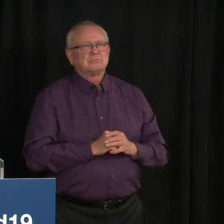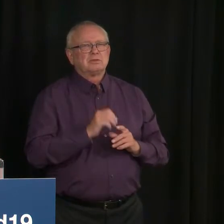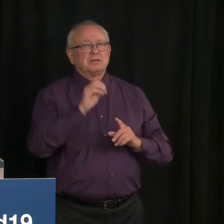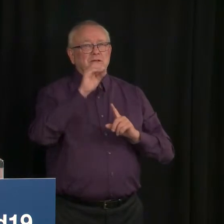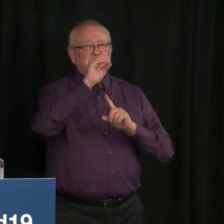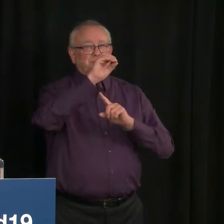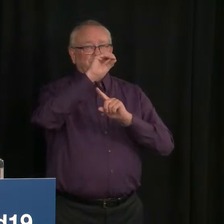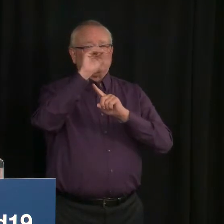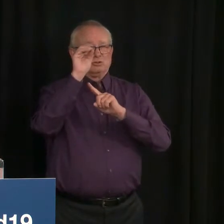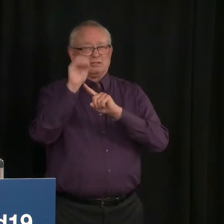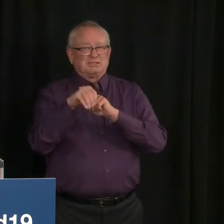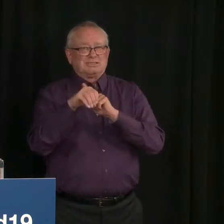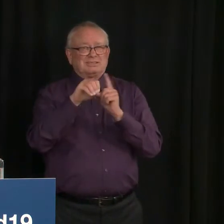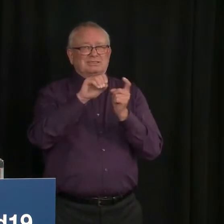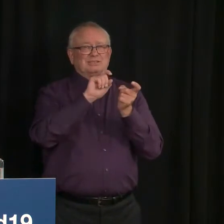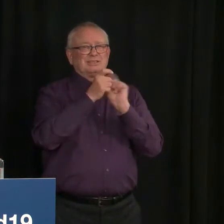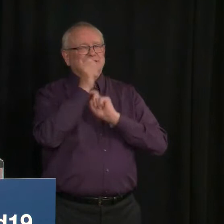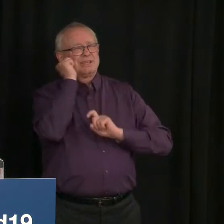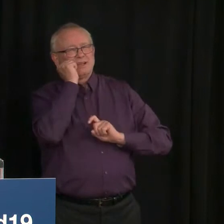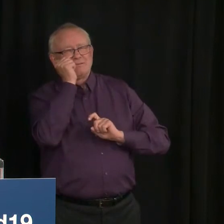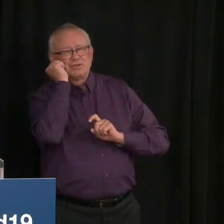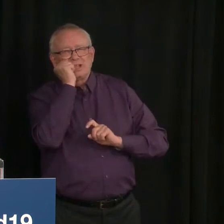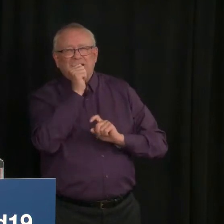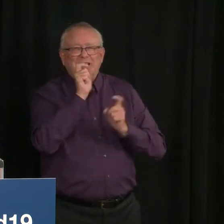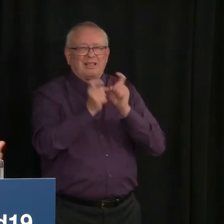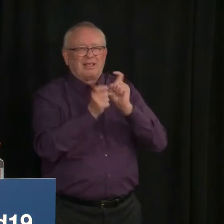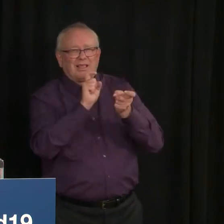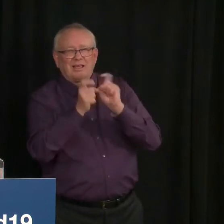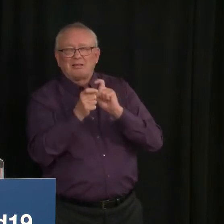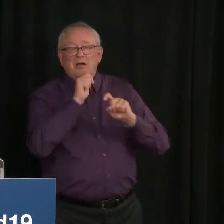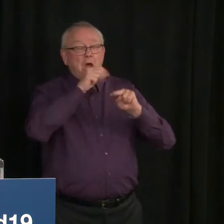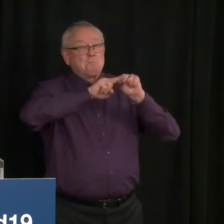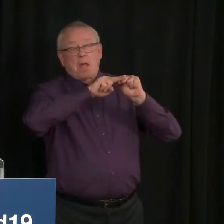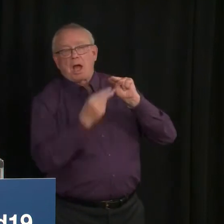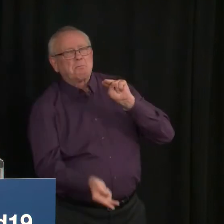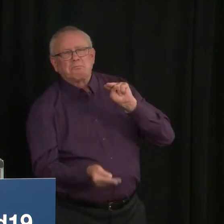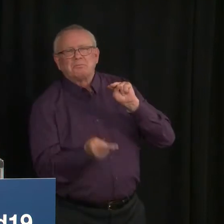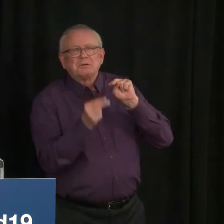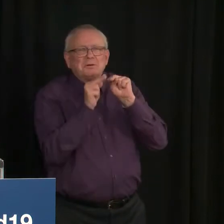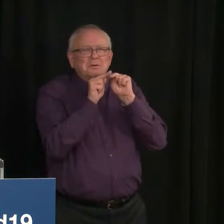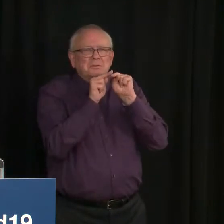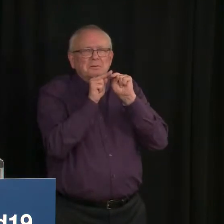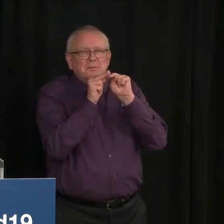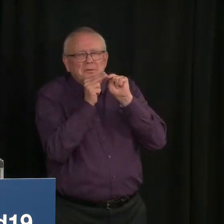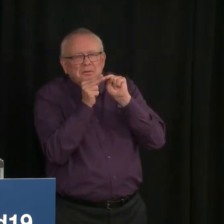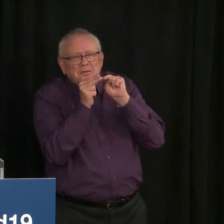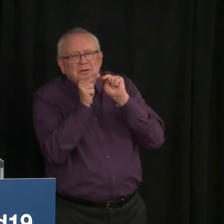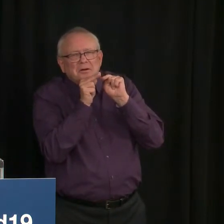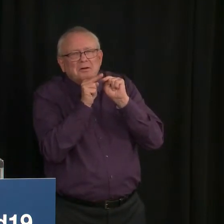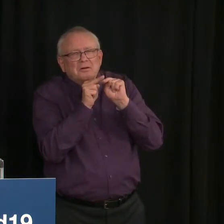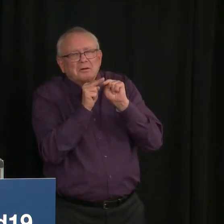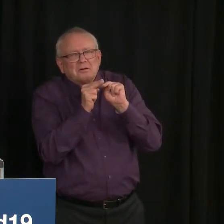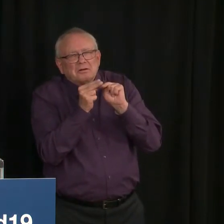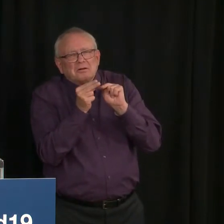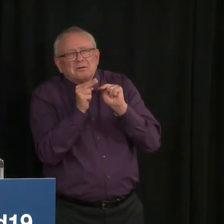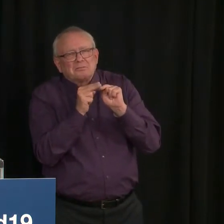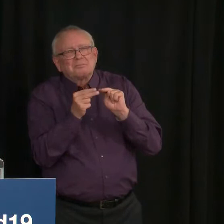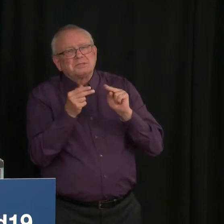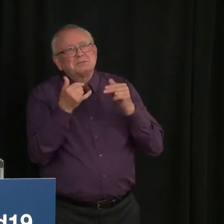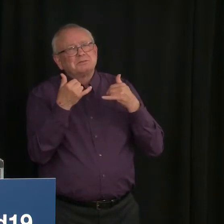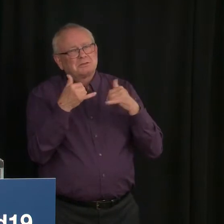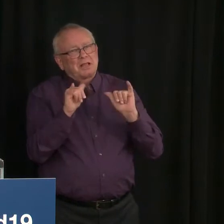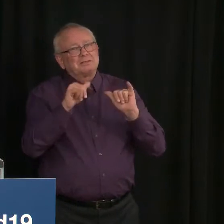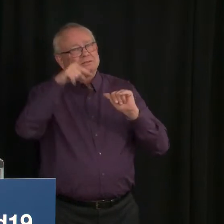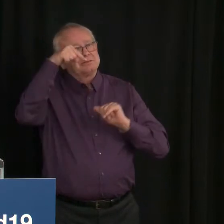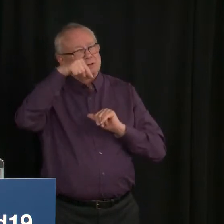change from day to day or week to week automatically gets smaller as those numbers get smaller. All right, we've got